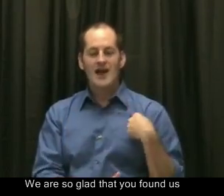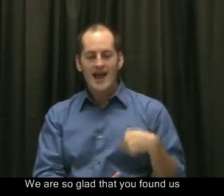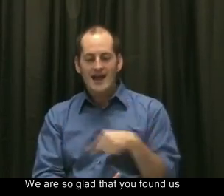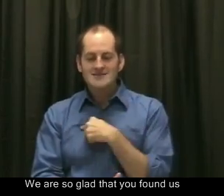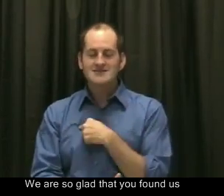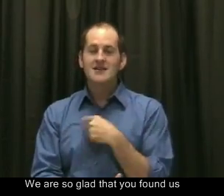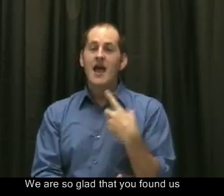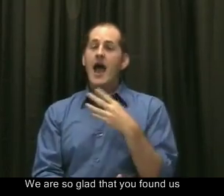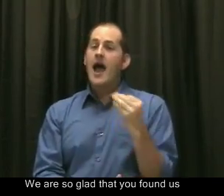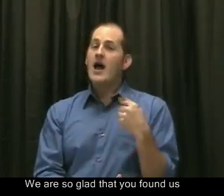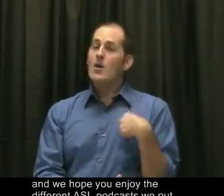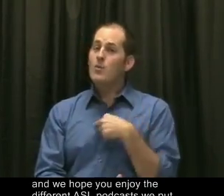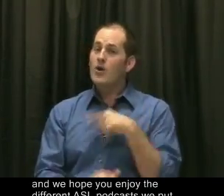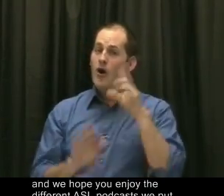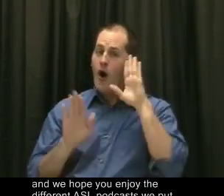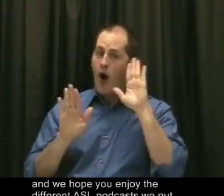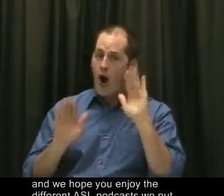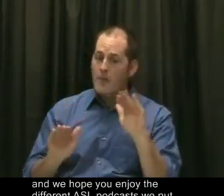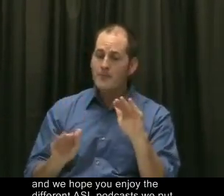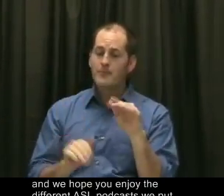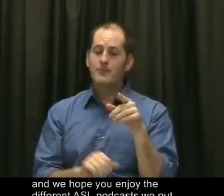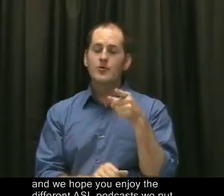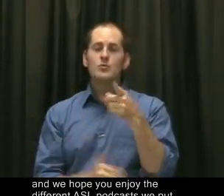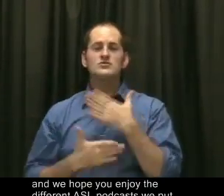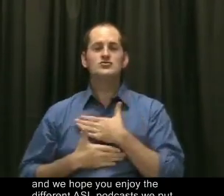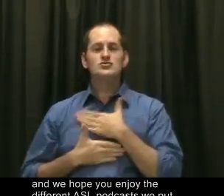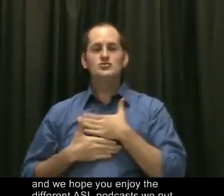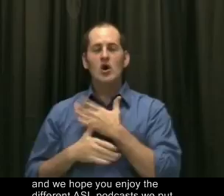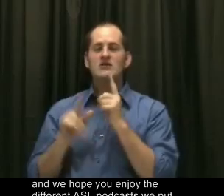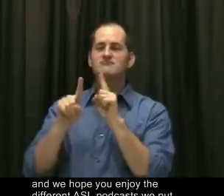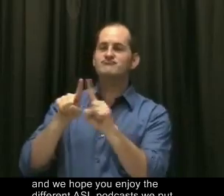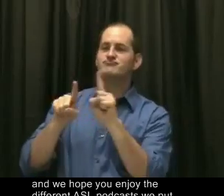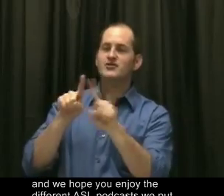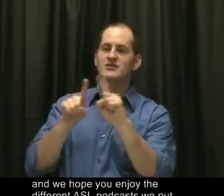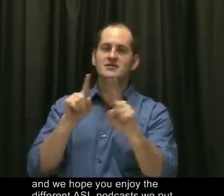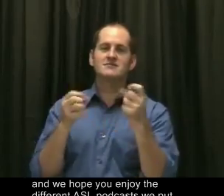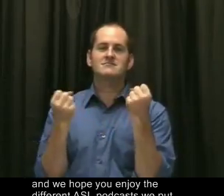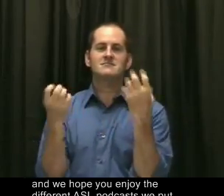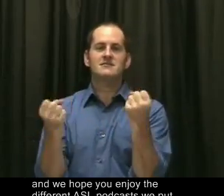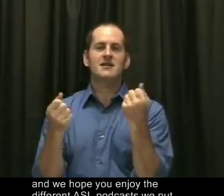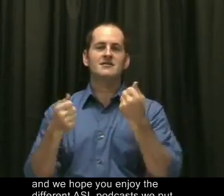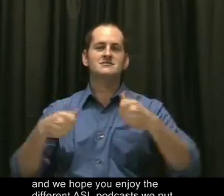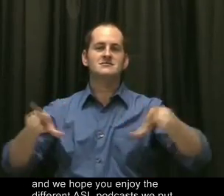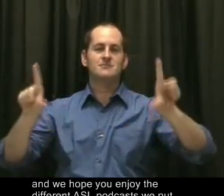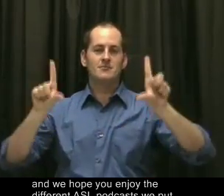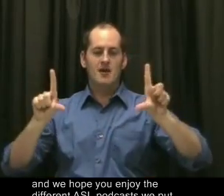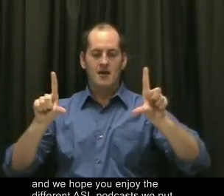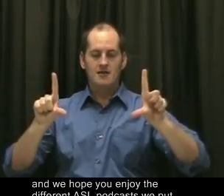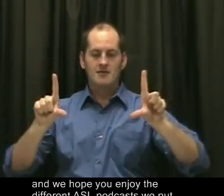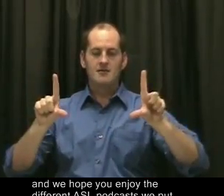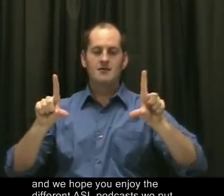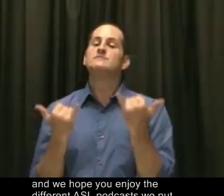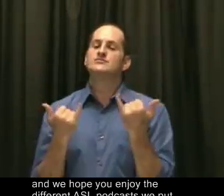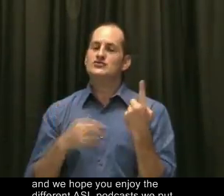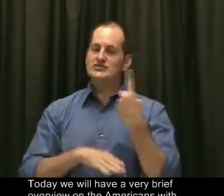We are so glad that you found us, and we hope you enjoy the different ASL podcasts we put together.